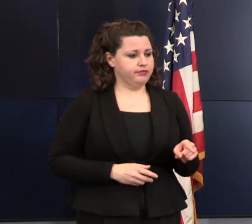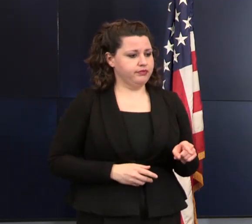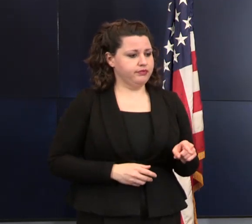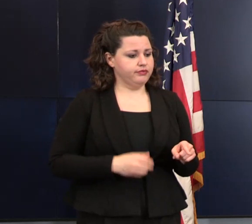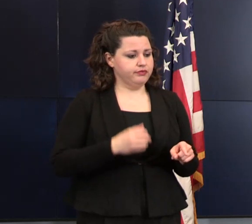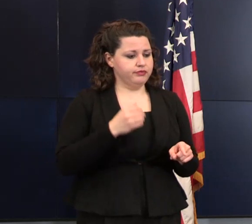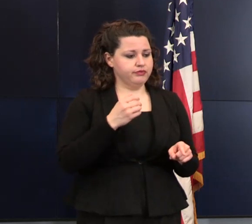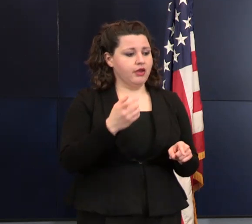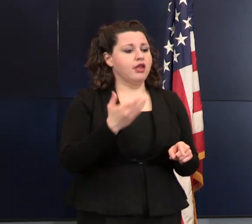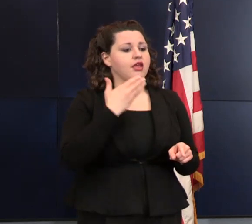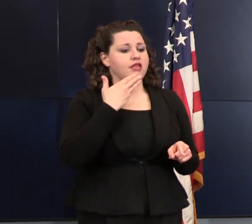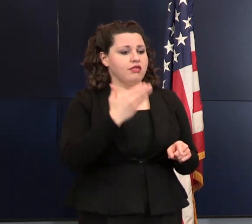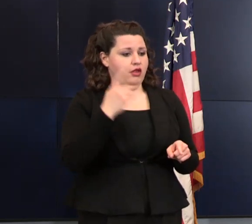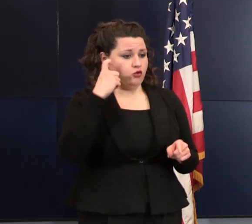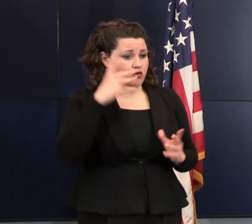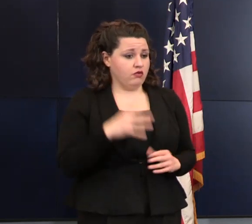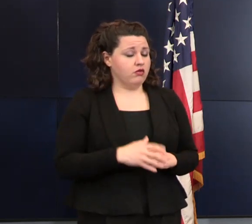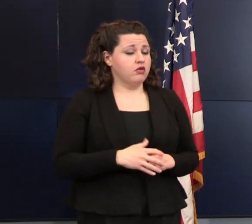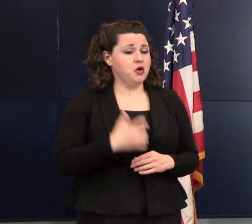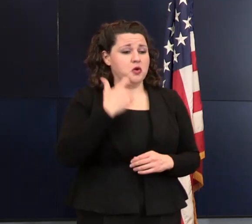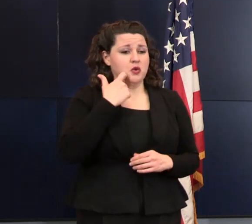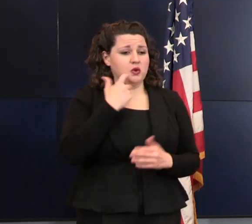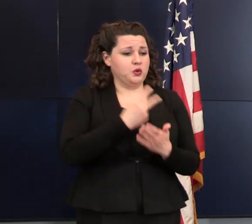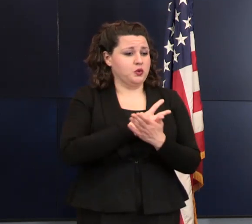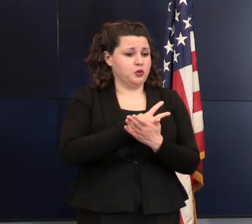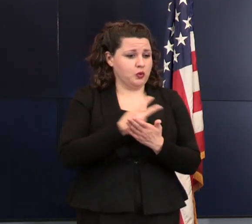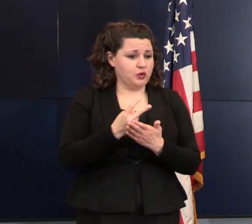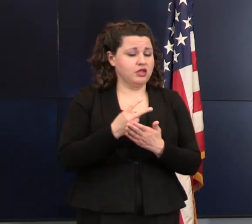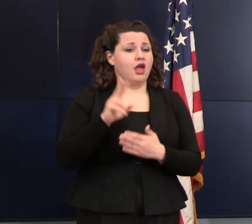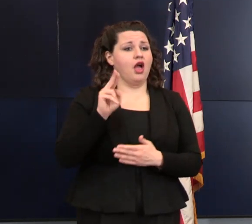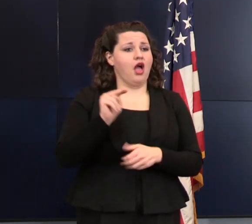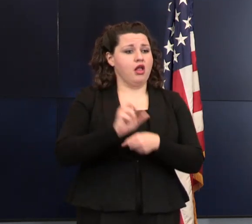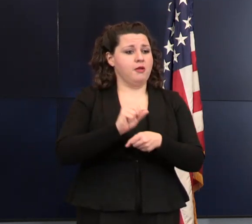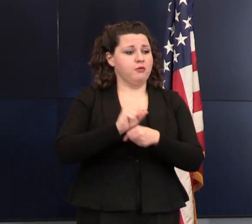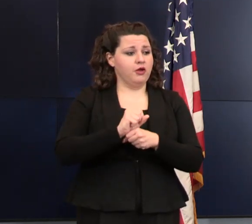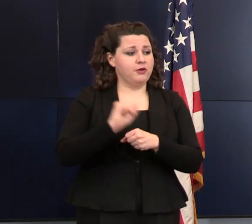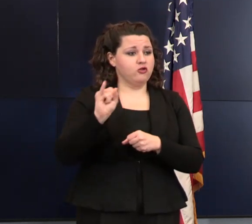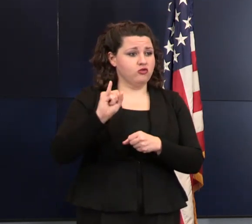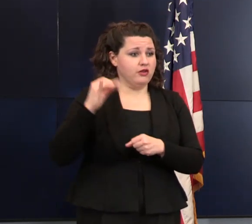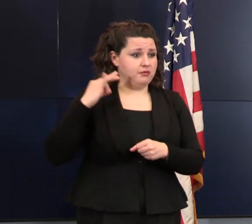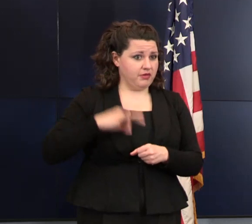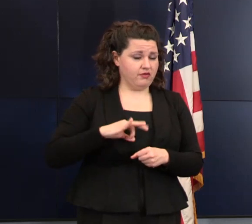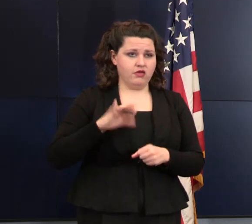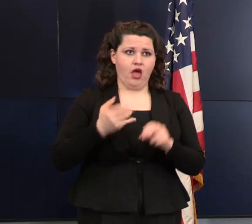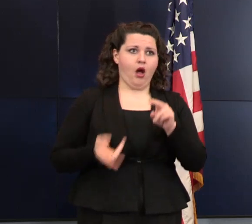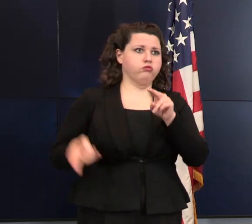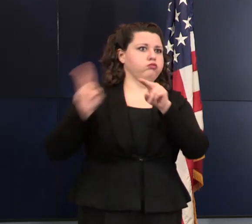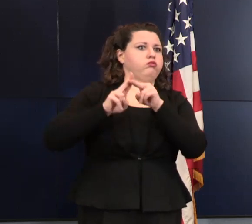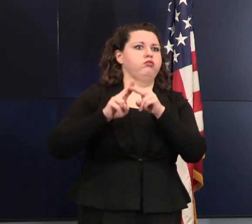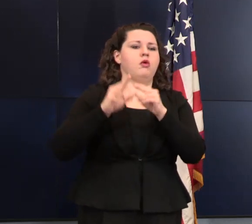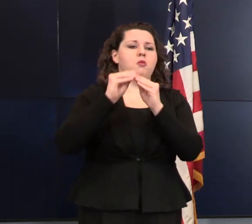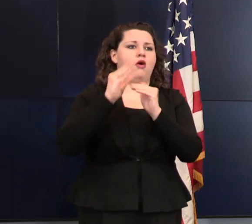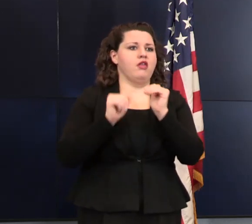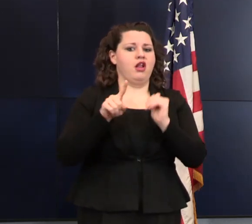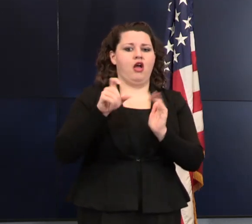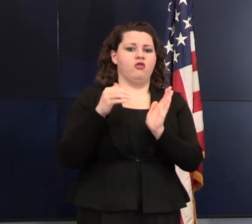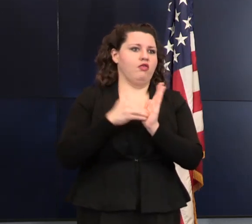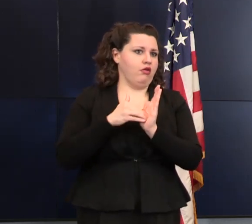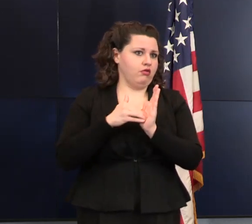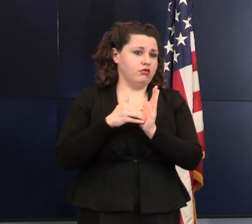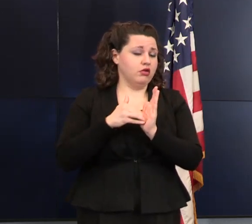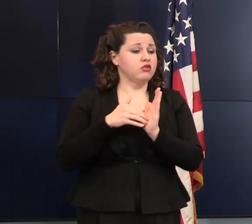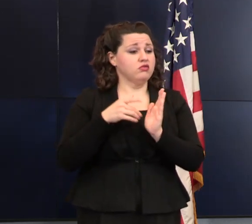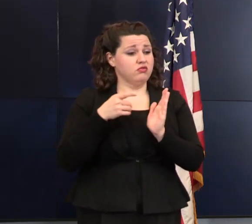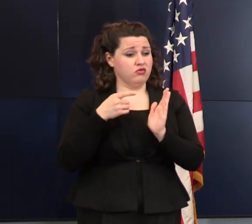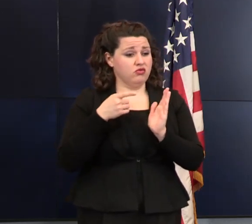Thank you, Governor. In the past 2 weeks, unemployment insurance benefit claims jumped to more than 100,000. Yeah. Do you